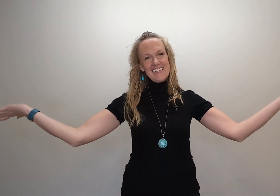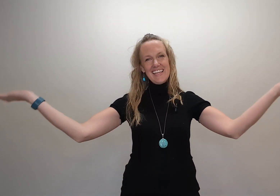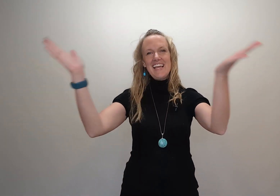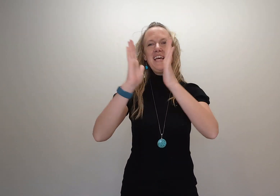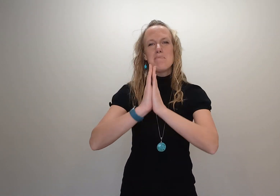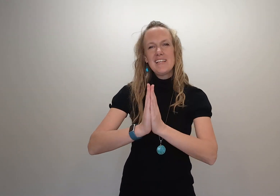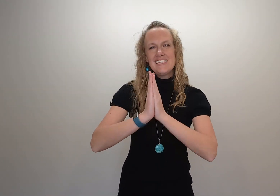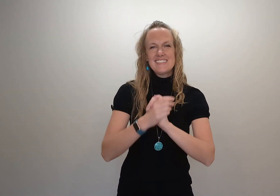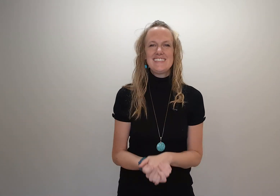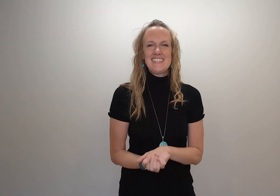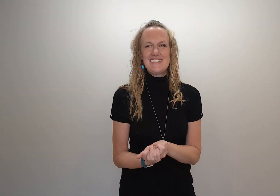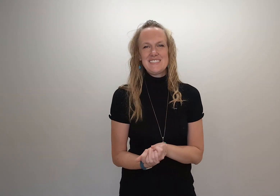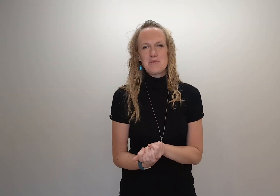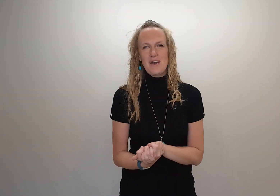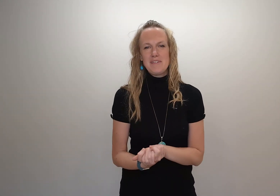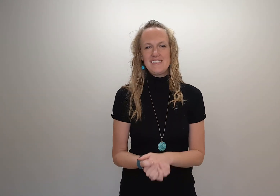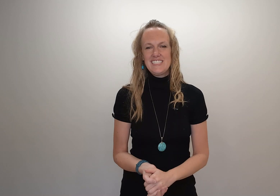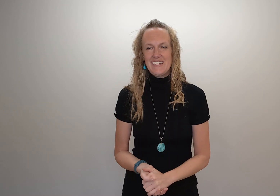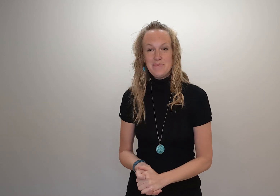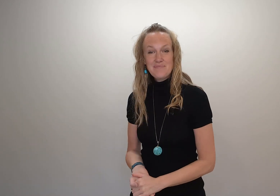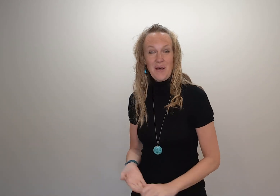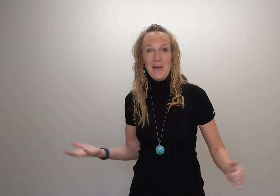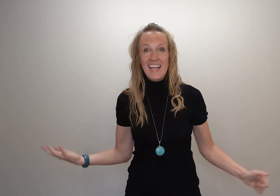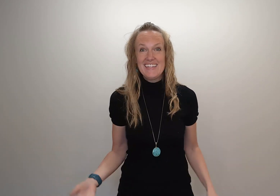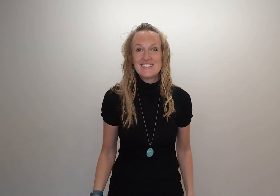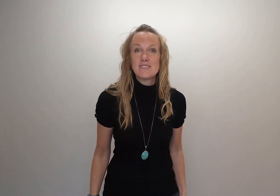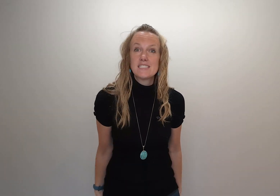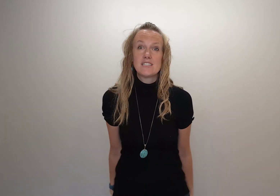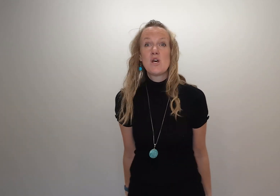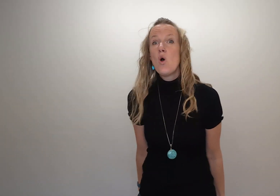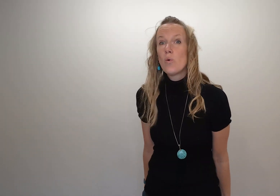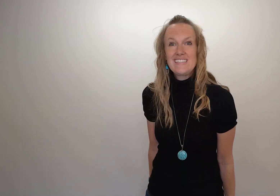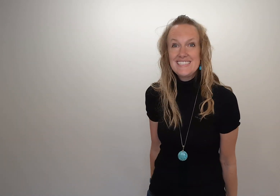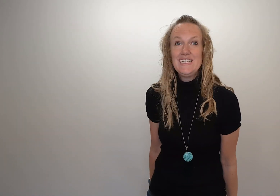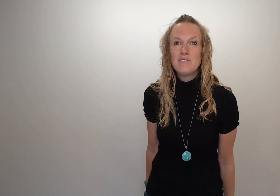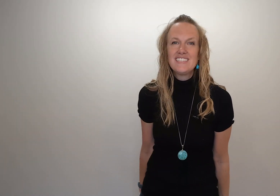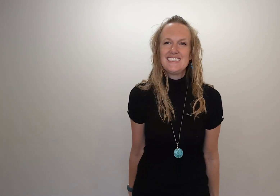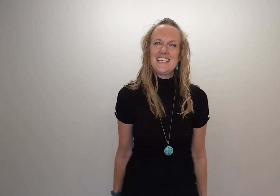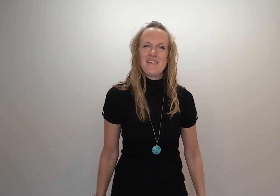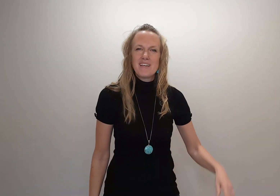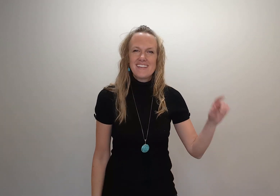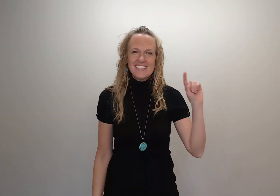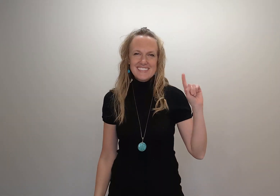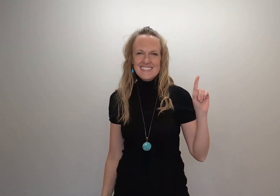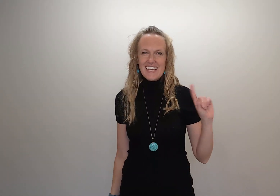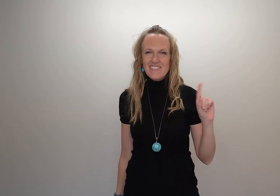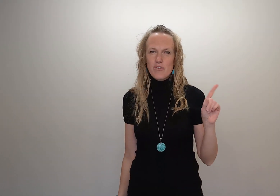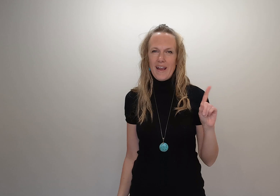finally, please consider subscribing to the channel. Okay, so it starts, where sin runs deep. This is a sign for